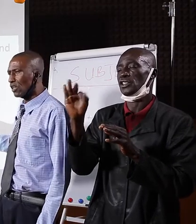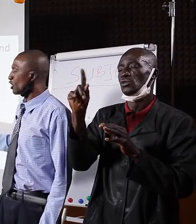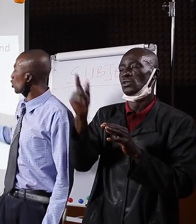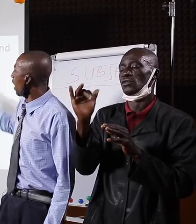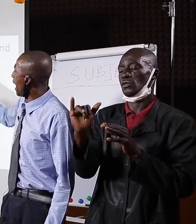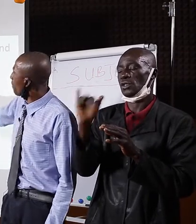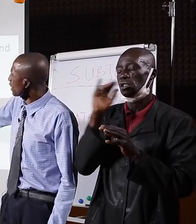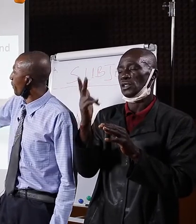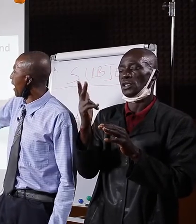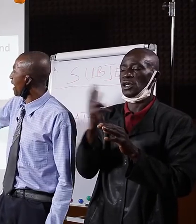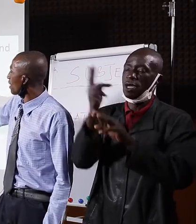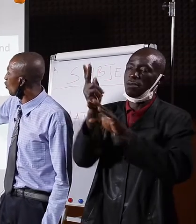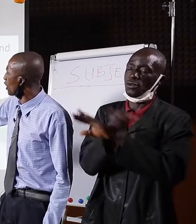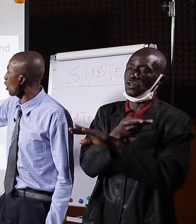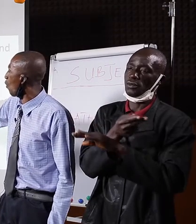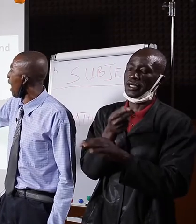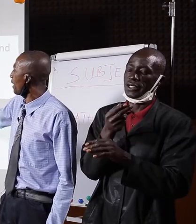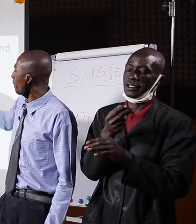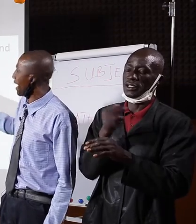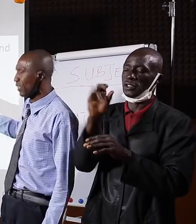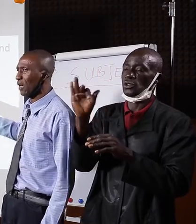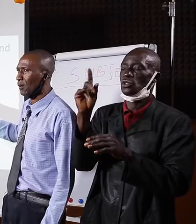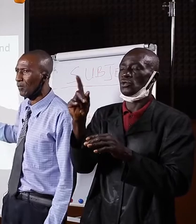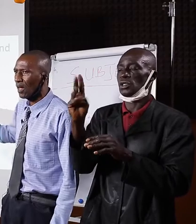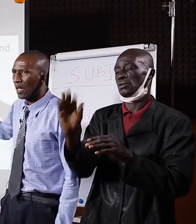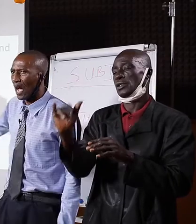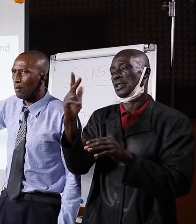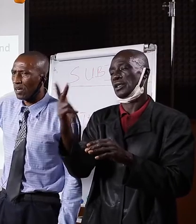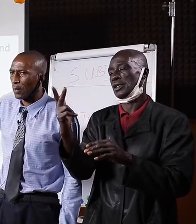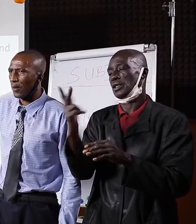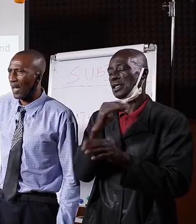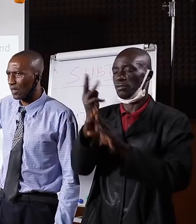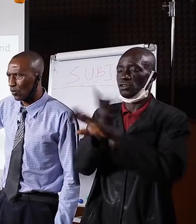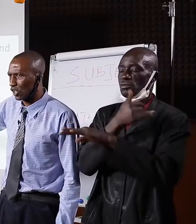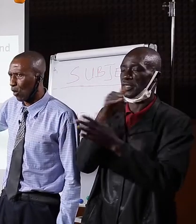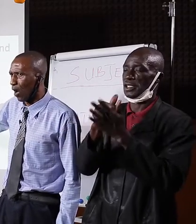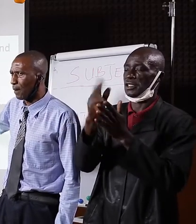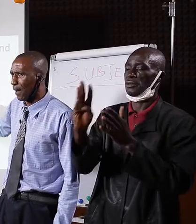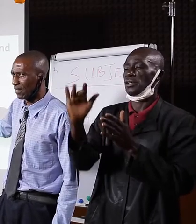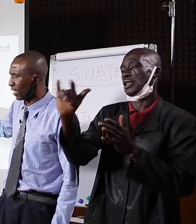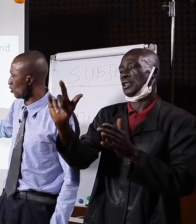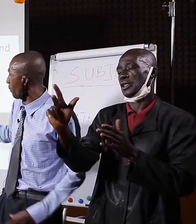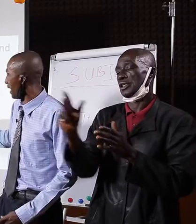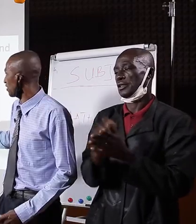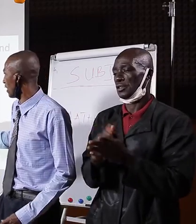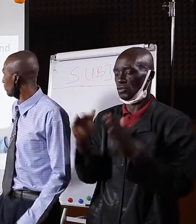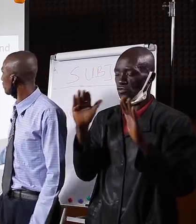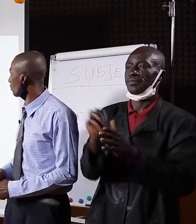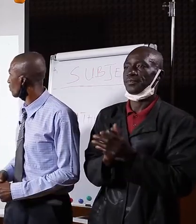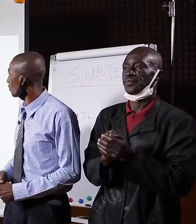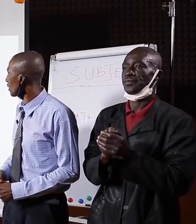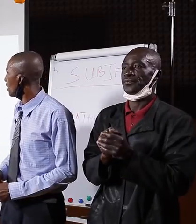3. So I multiply equation 1 by 3. I multiply equation 1 by 3 to balance